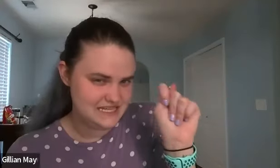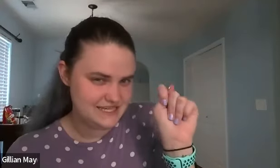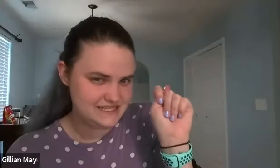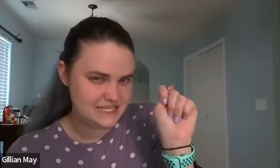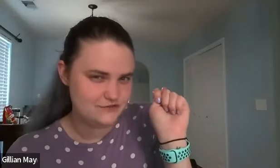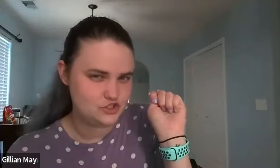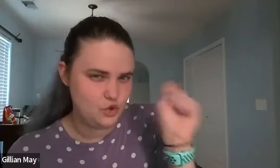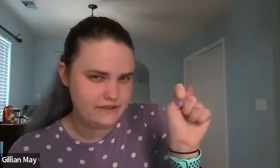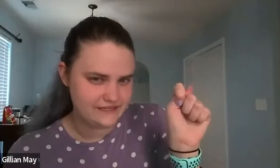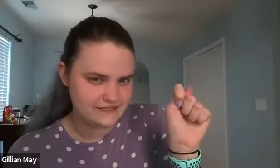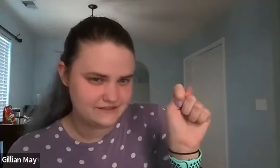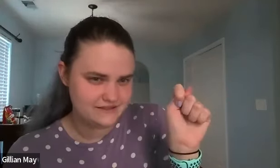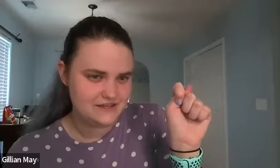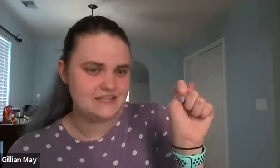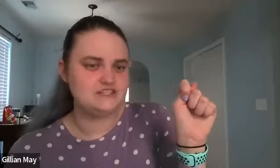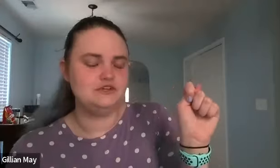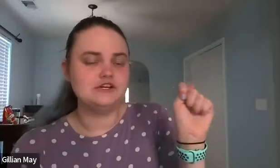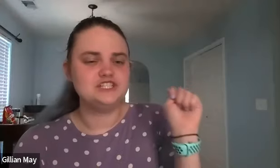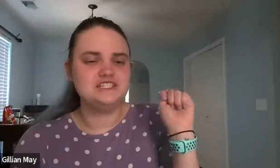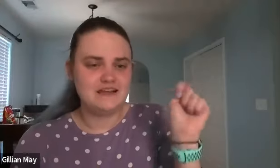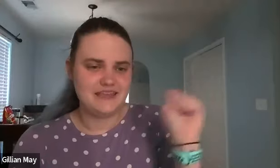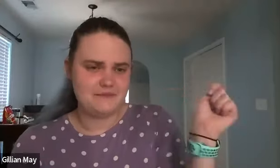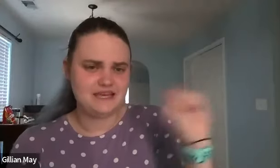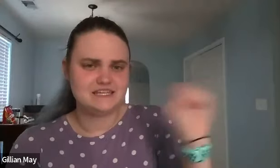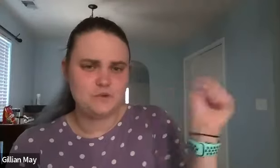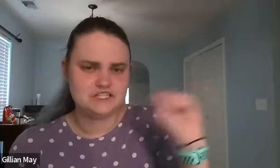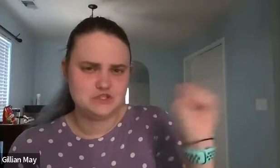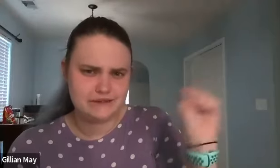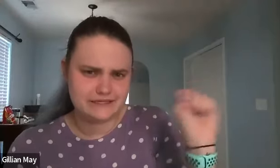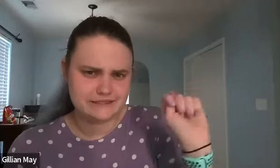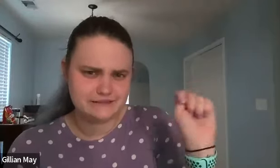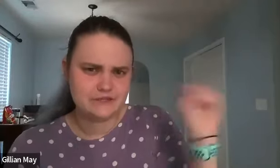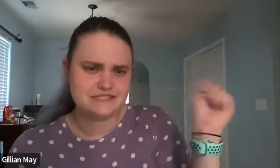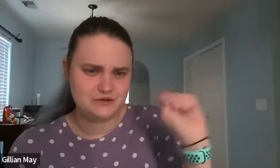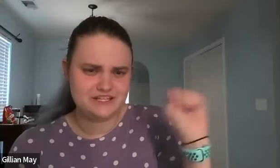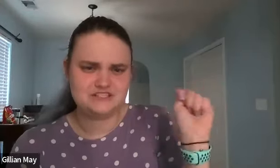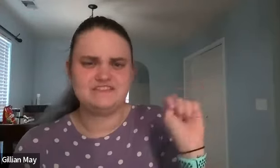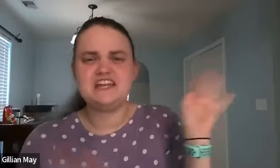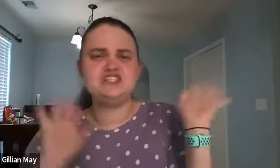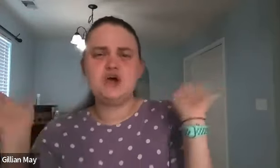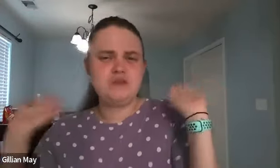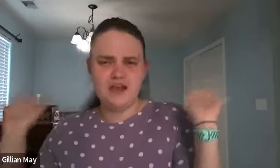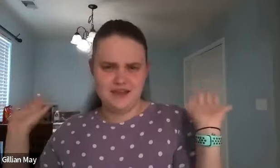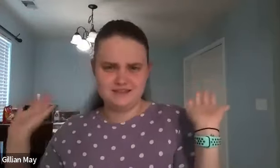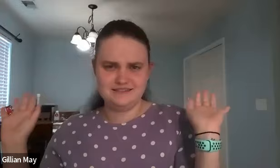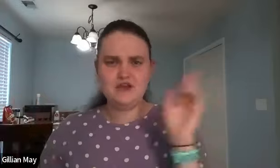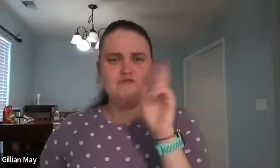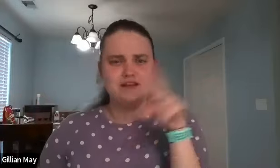T stands for toilet. And so you're just yelling at me asking, where's the toilet? Where's the toilet? She's like, that is so not nice.